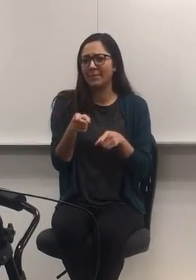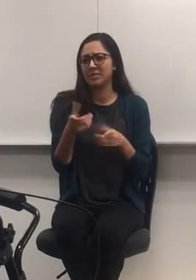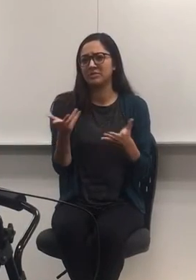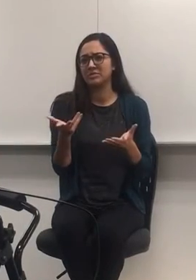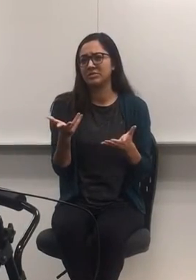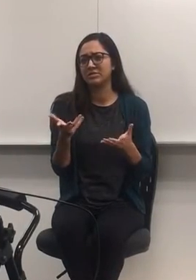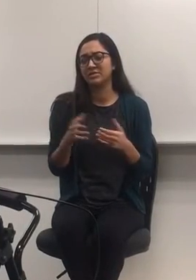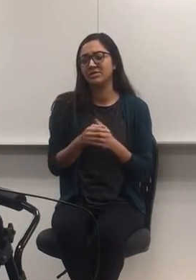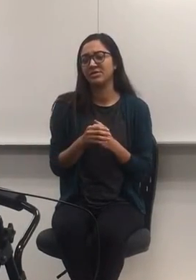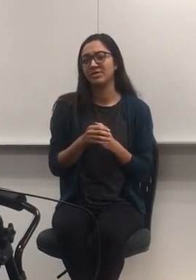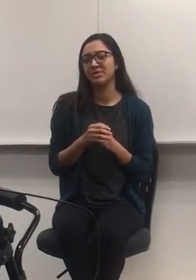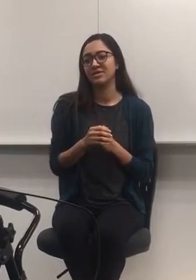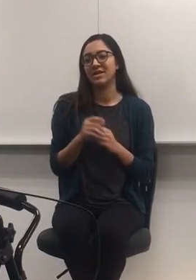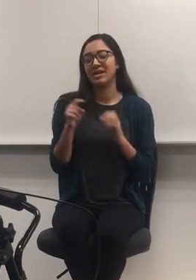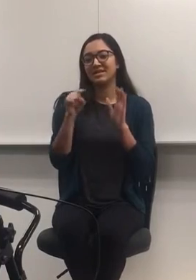1 minus 1?